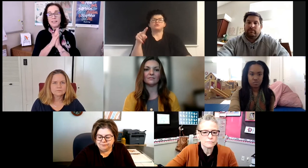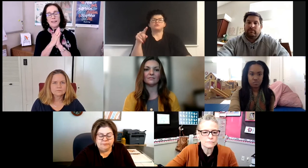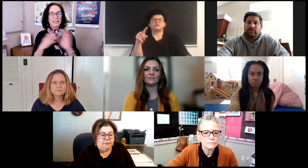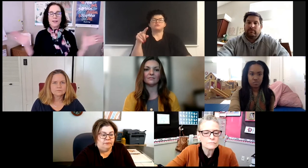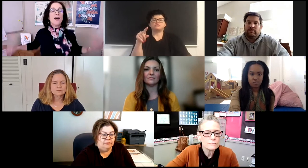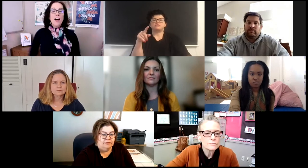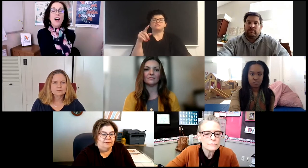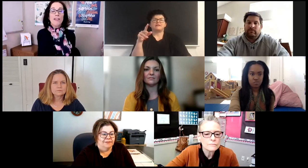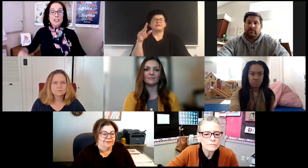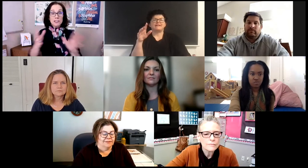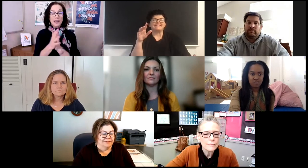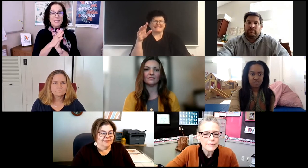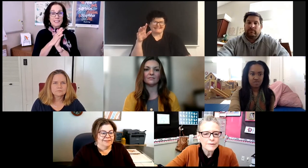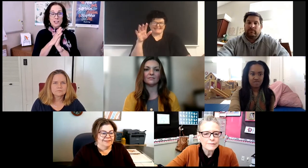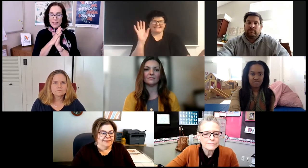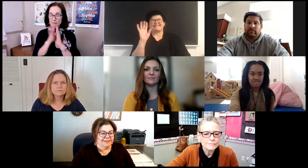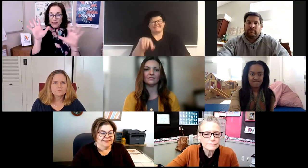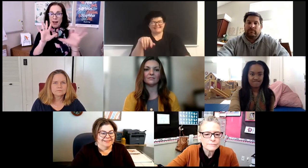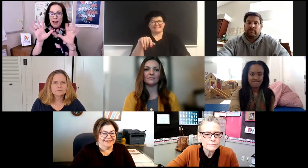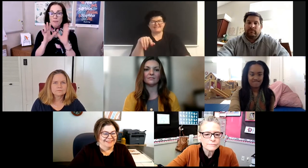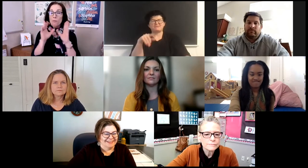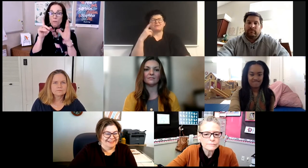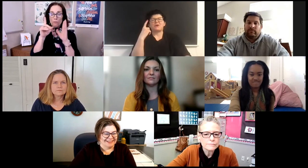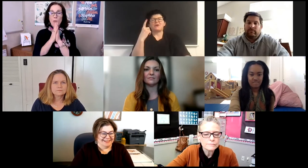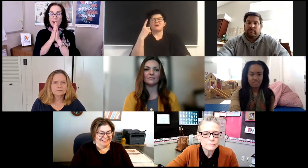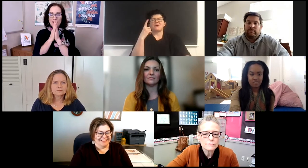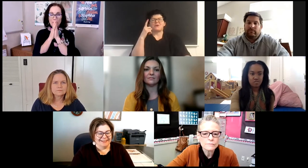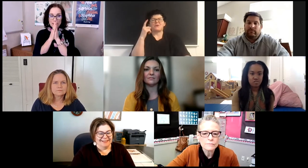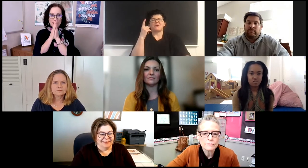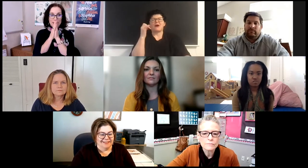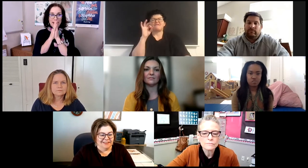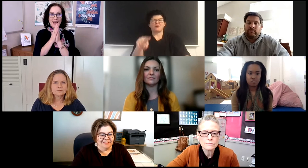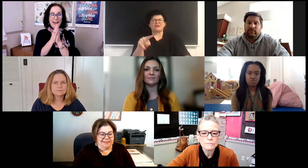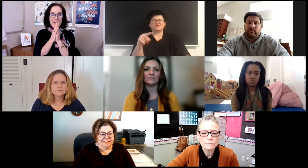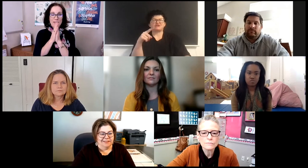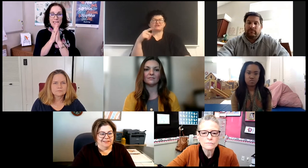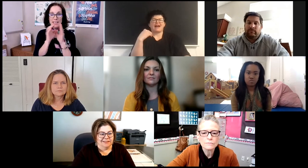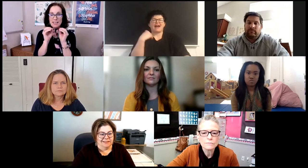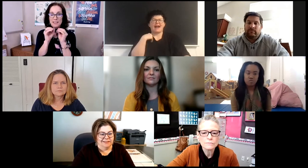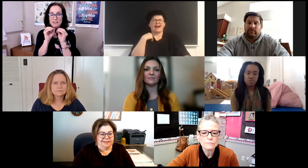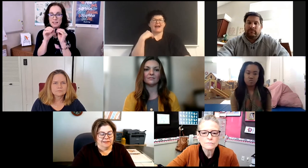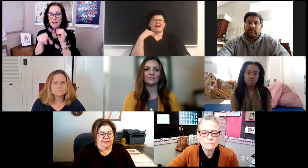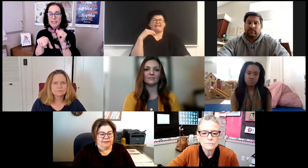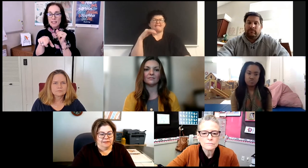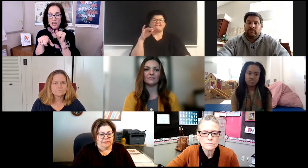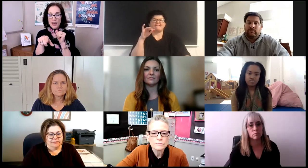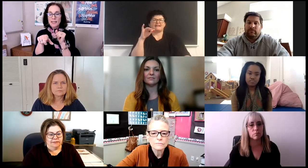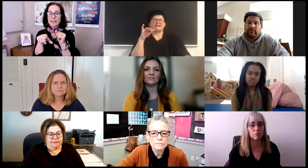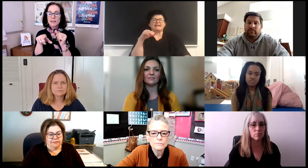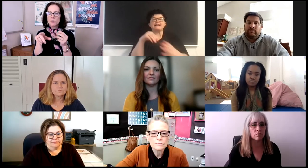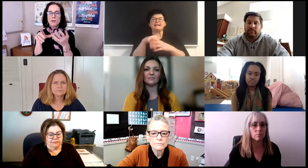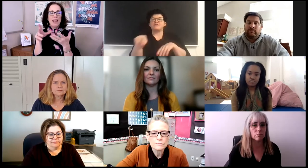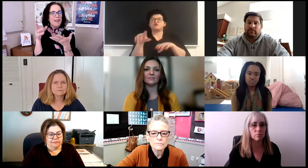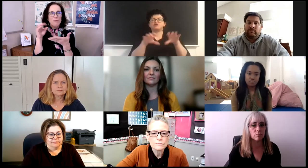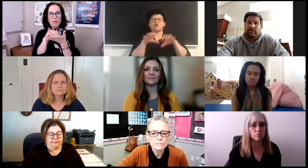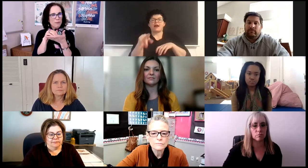one of the questions, and here, I'll let you sign, Daisy, sorry. One of the questions I have is, in the chat